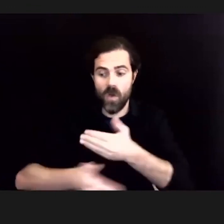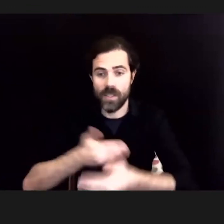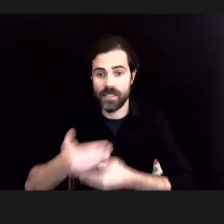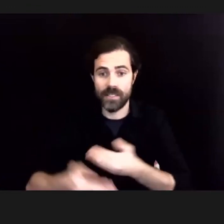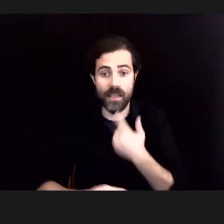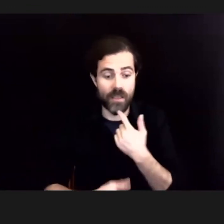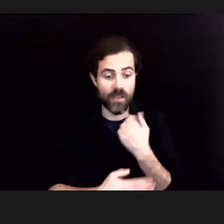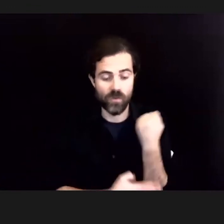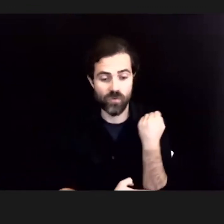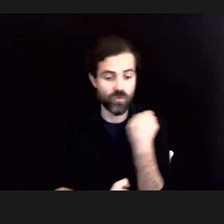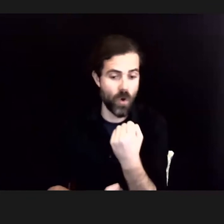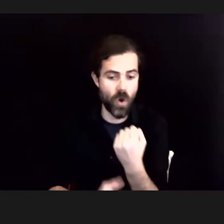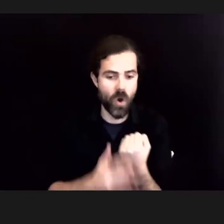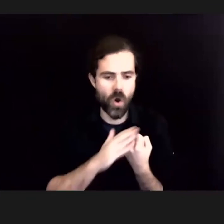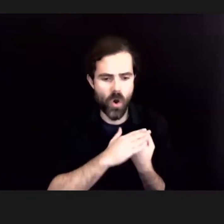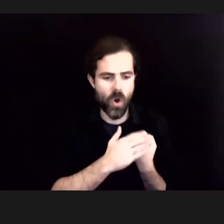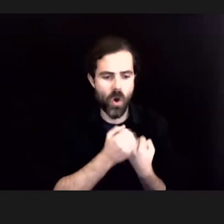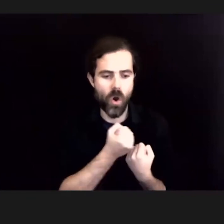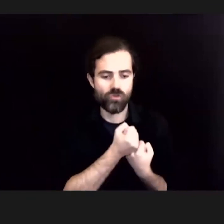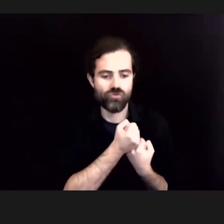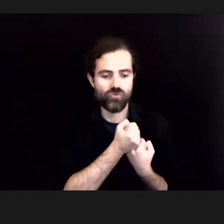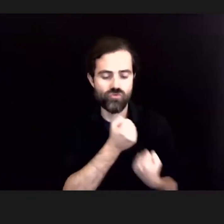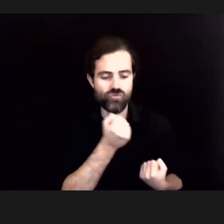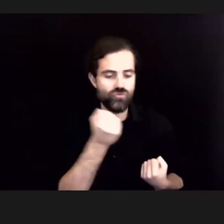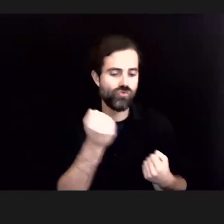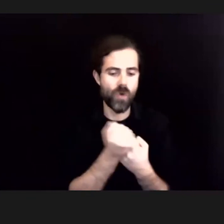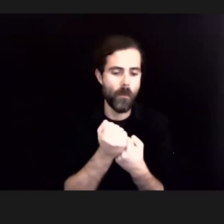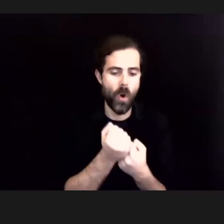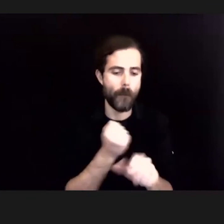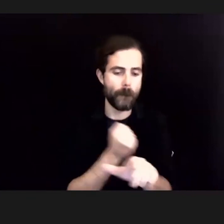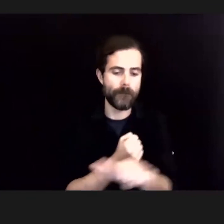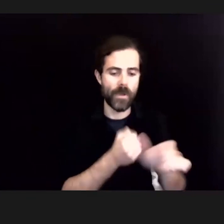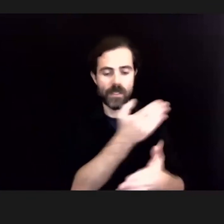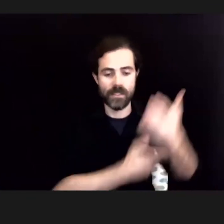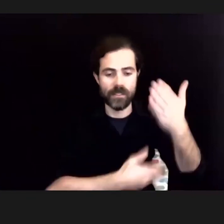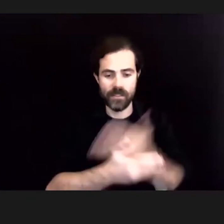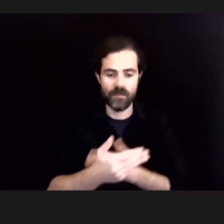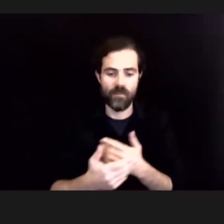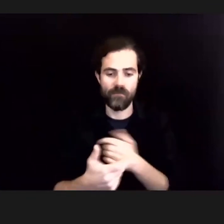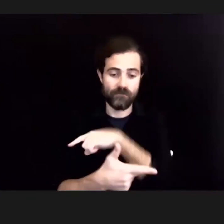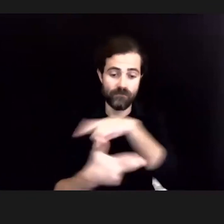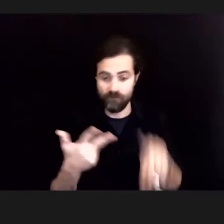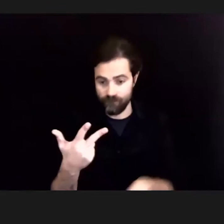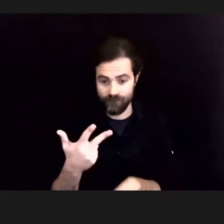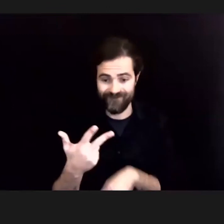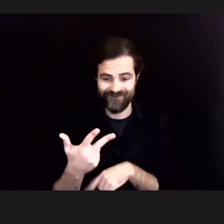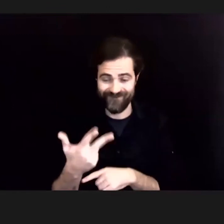have equal access to digital platforms, as well as opportunities for education, work, and development, and fully enjoy their